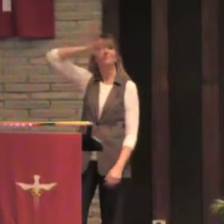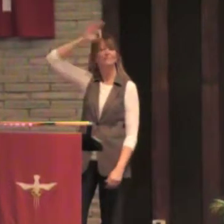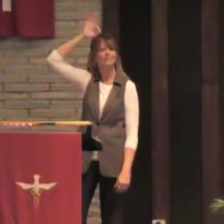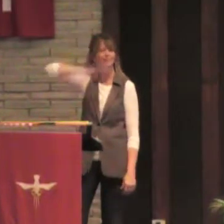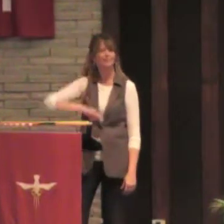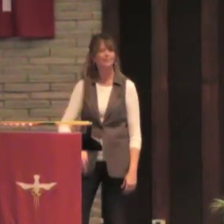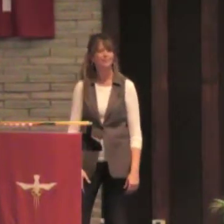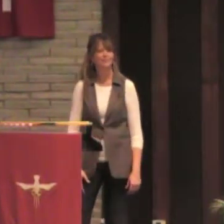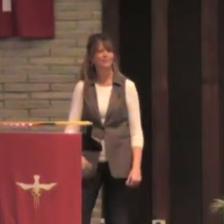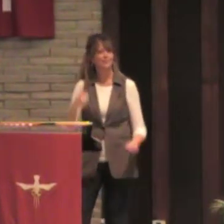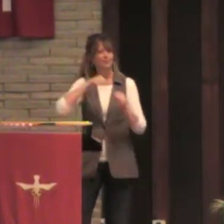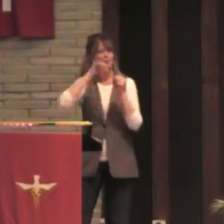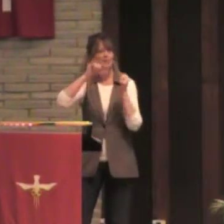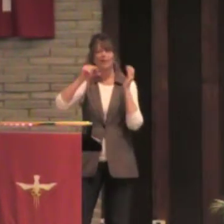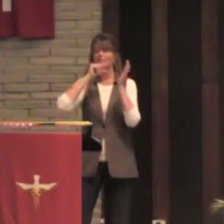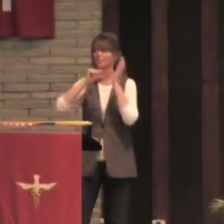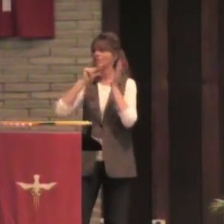them. They don't know what they're doing.